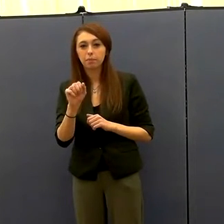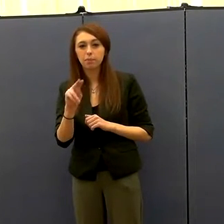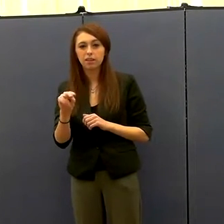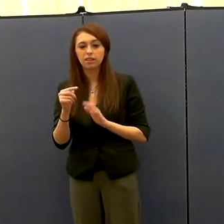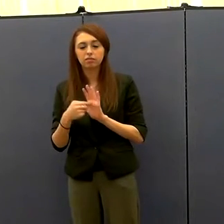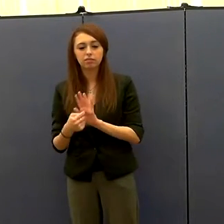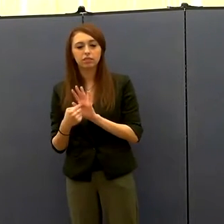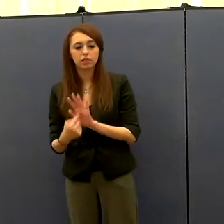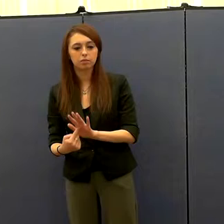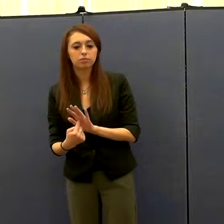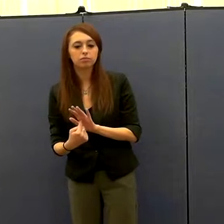of our work.